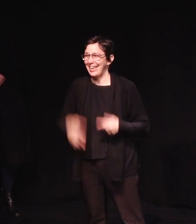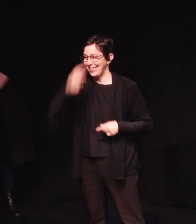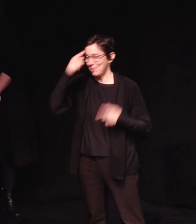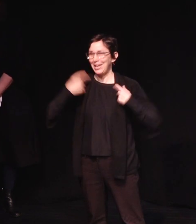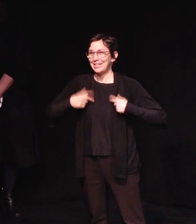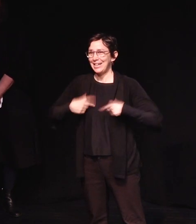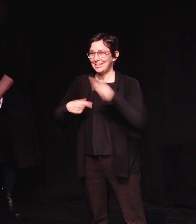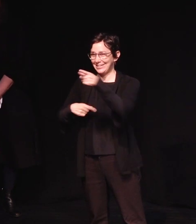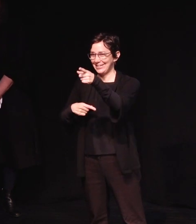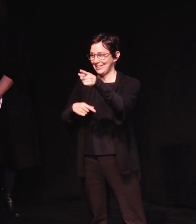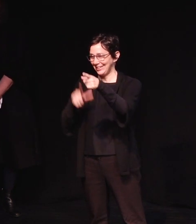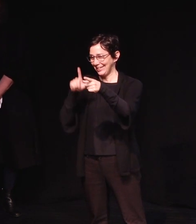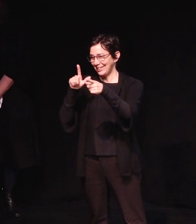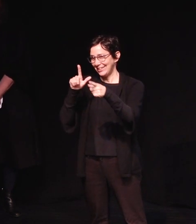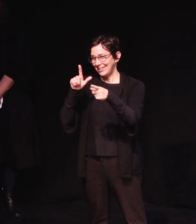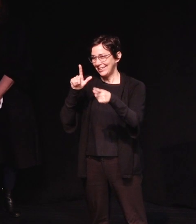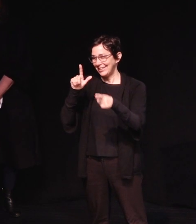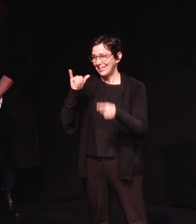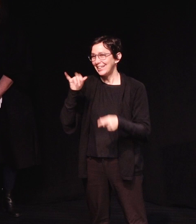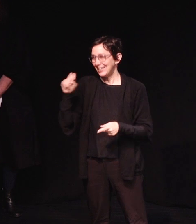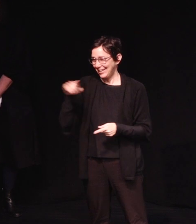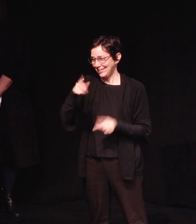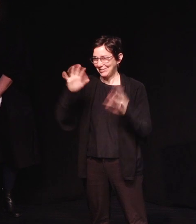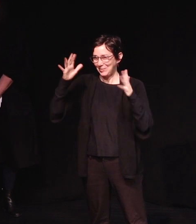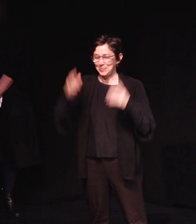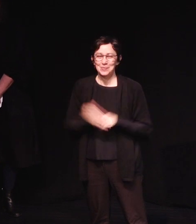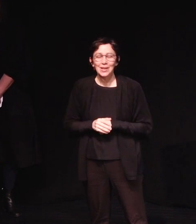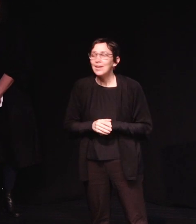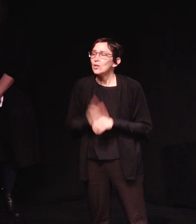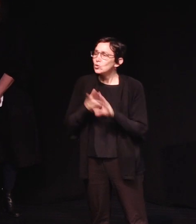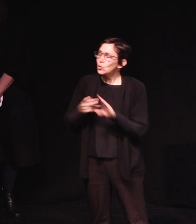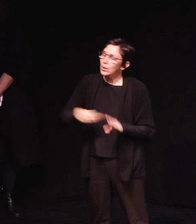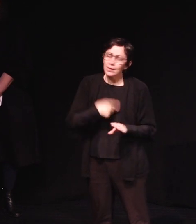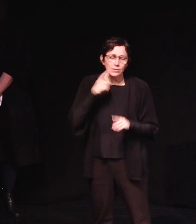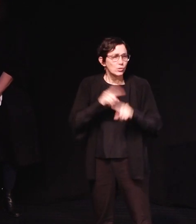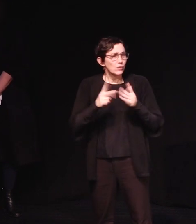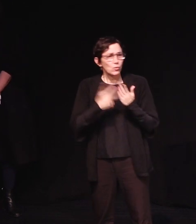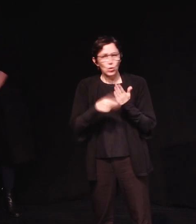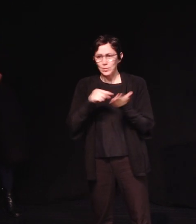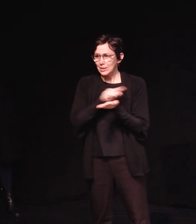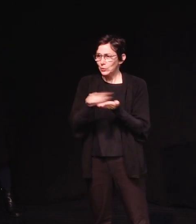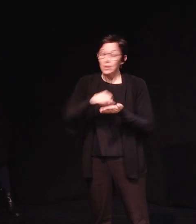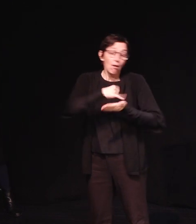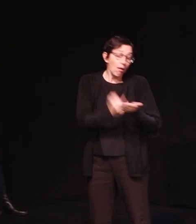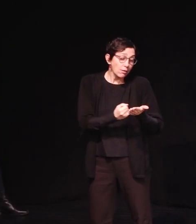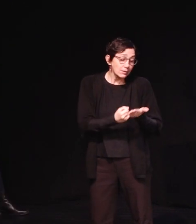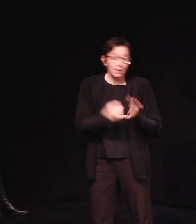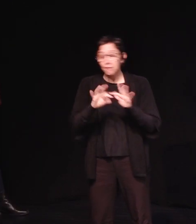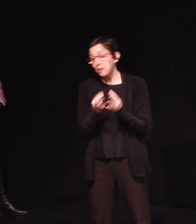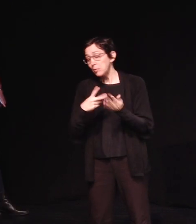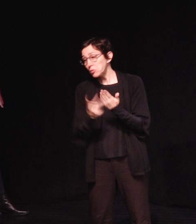consistent with the Real Abilities design. Please join us this week for the week of programming from arts to family programs, book